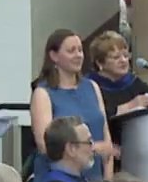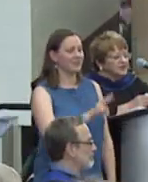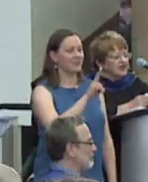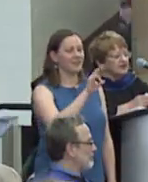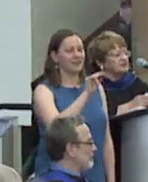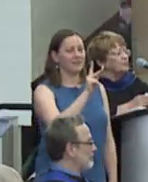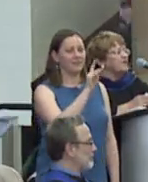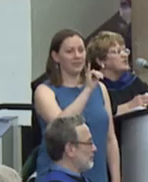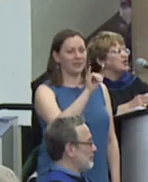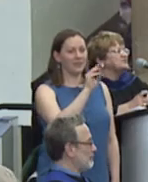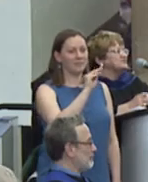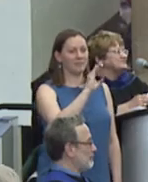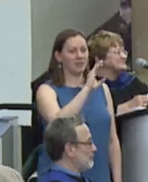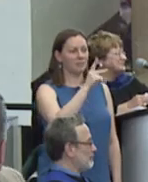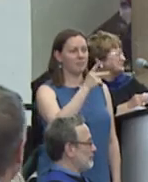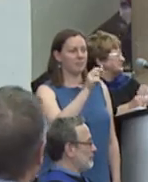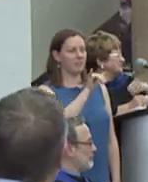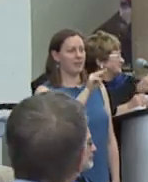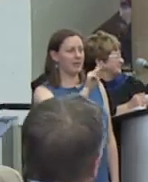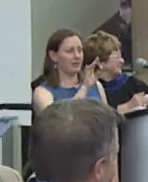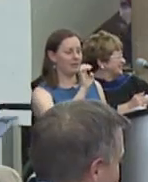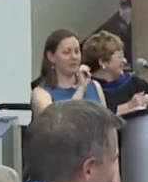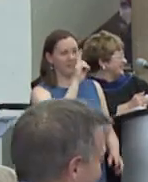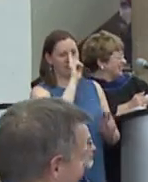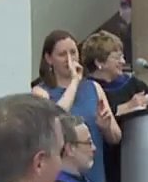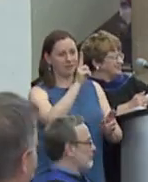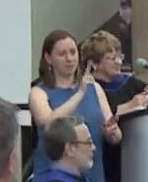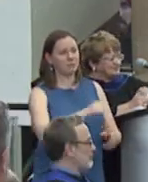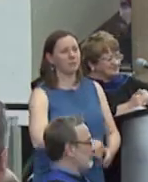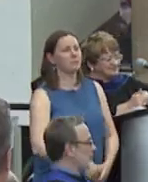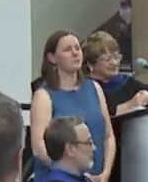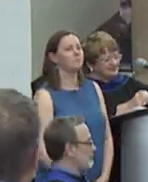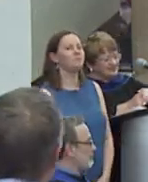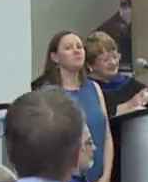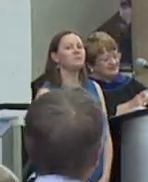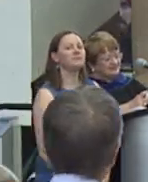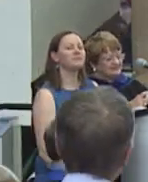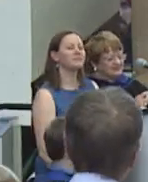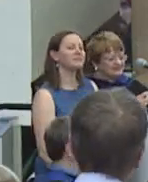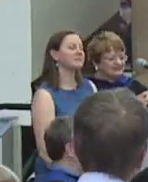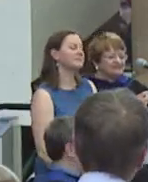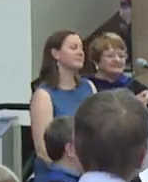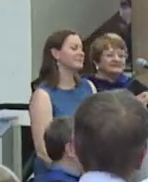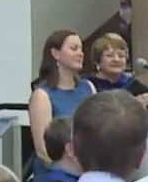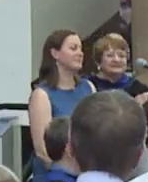Vicki McBain with honors. Thank you.